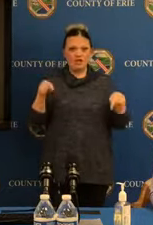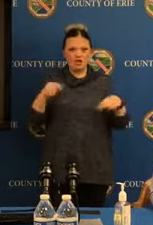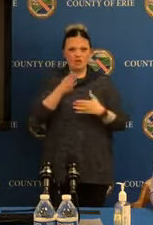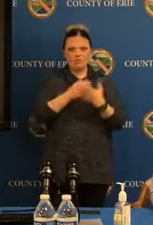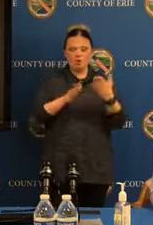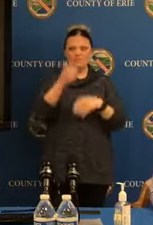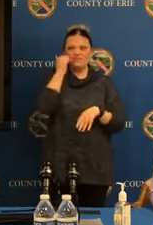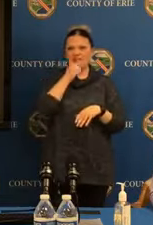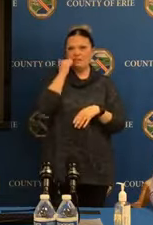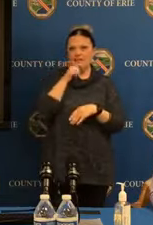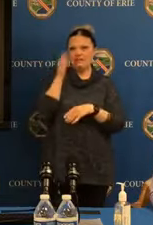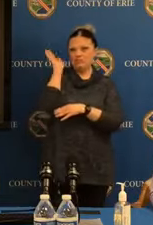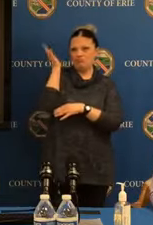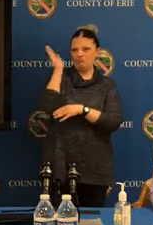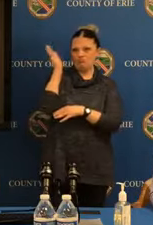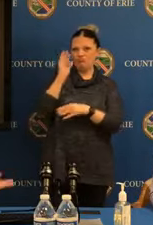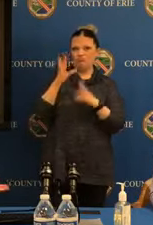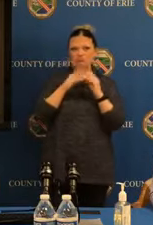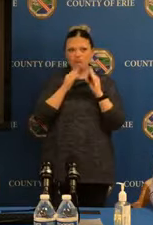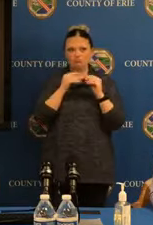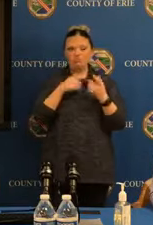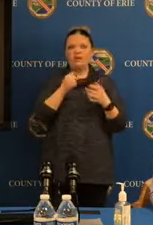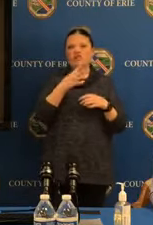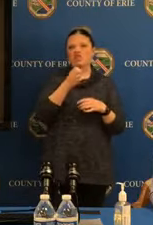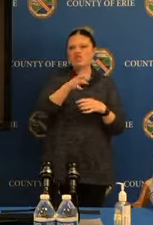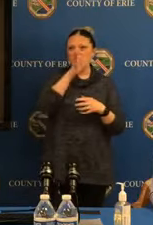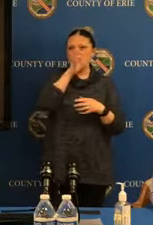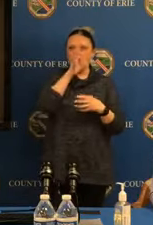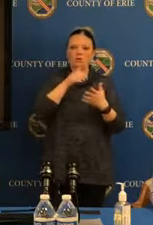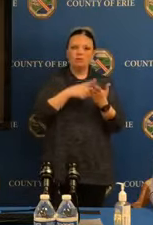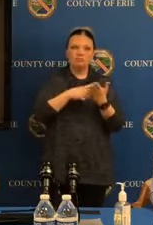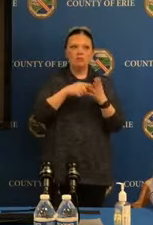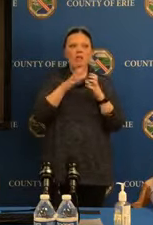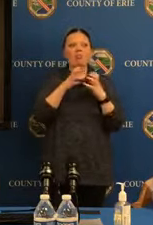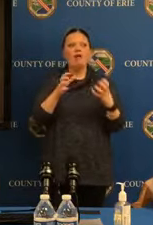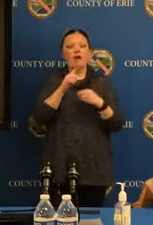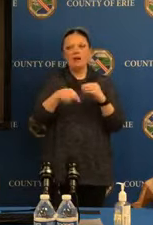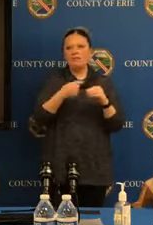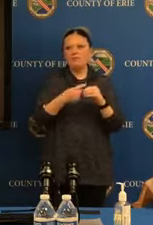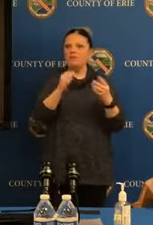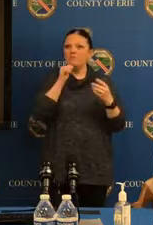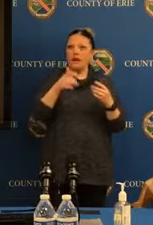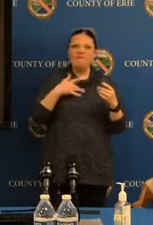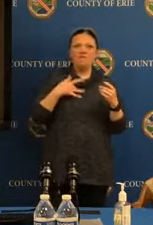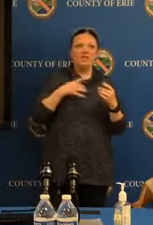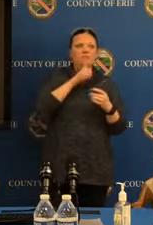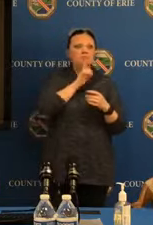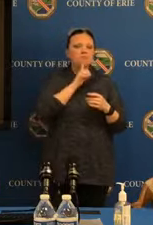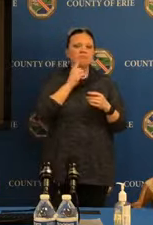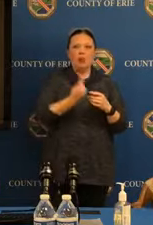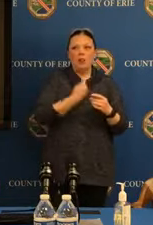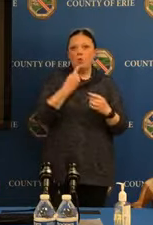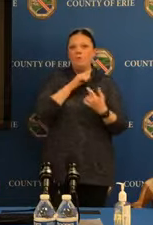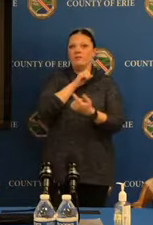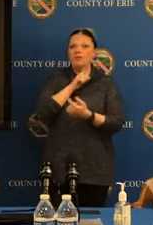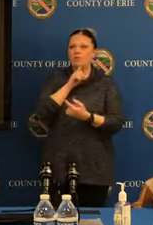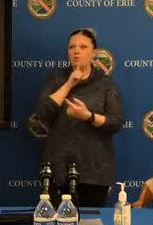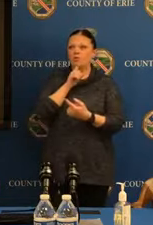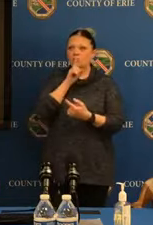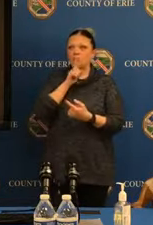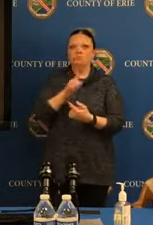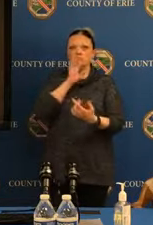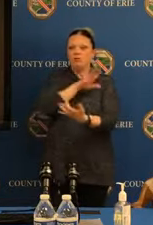daily briefing. And she talked a lot about making sure that you do not feel alone and that you are reaching out to your family members.